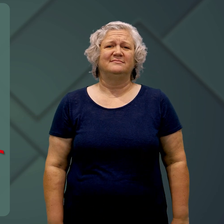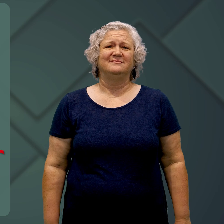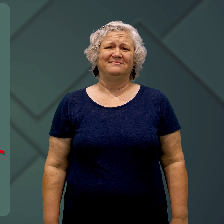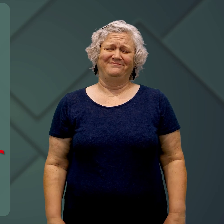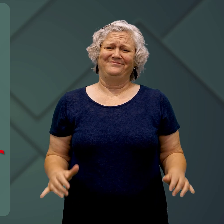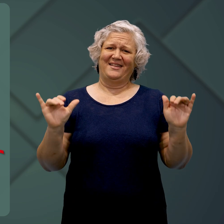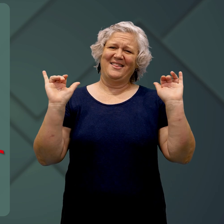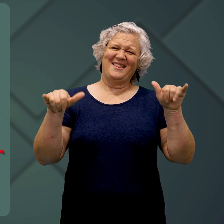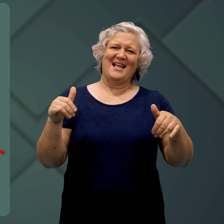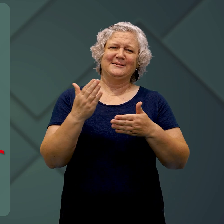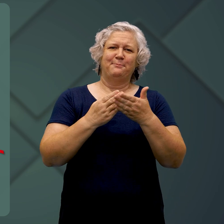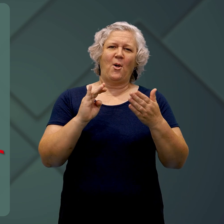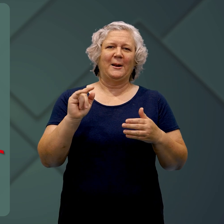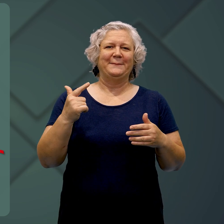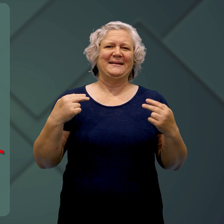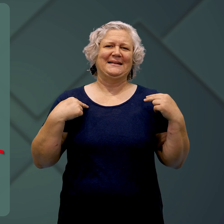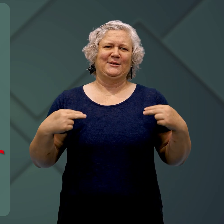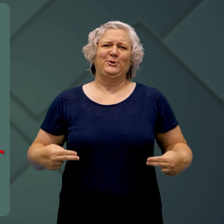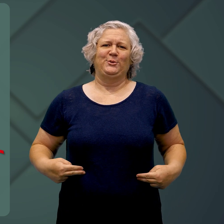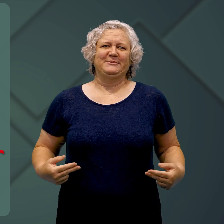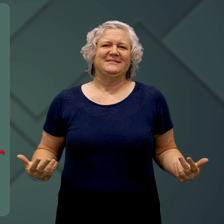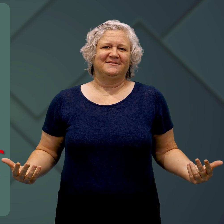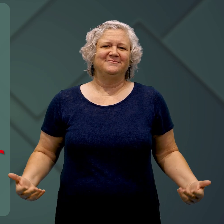issues. It's just part of being human.